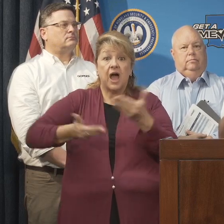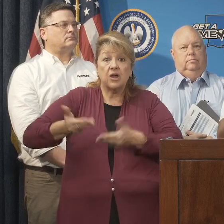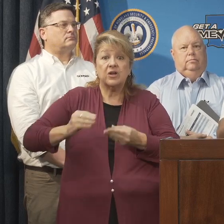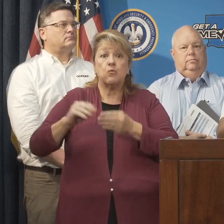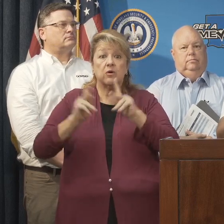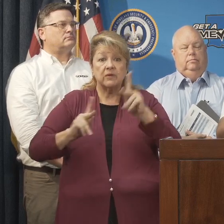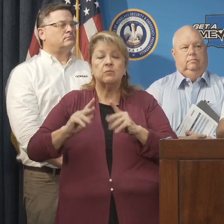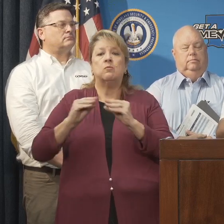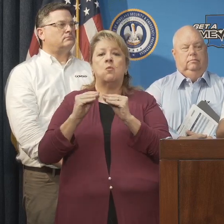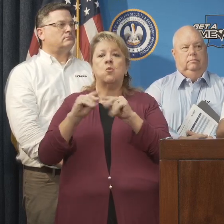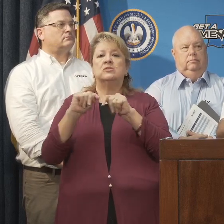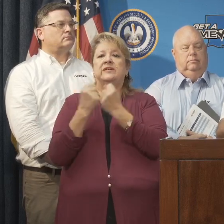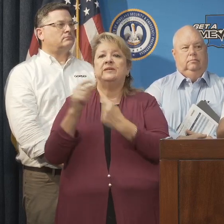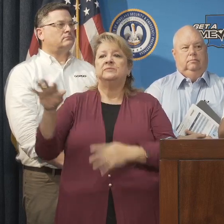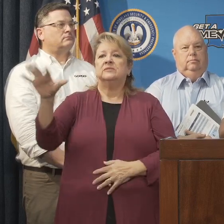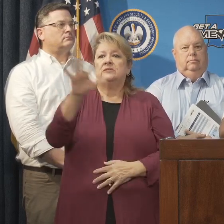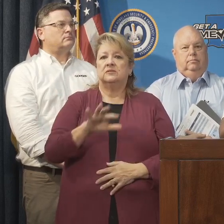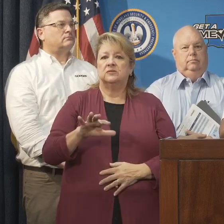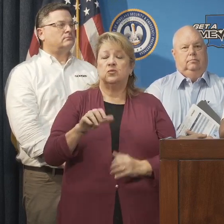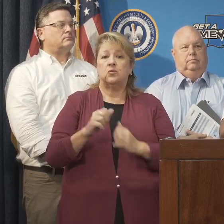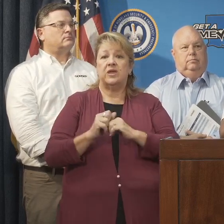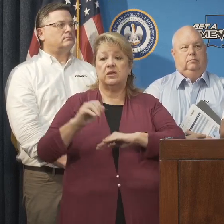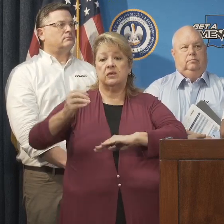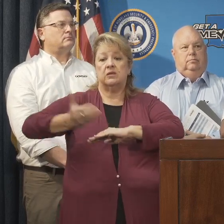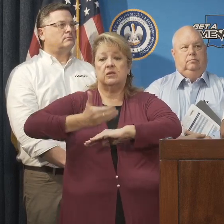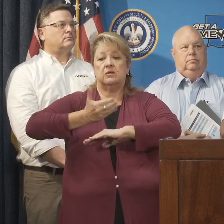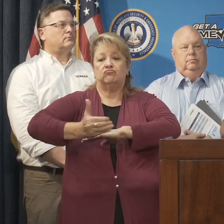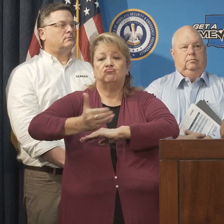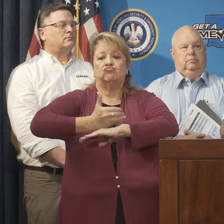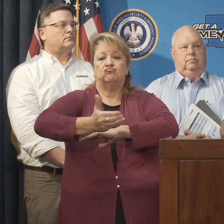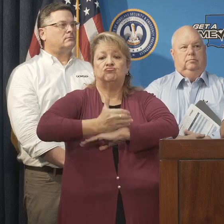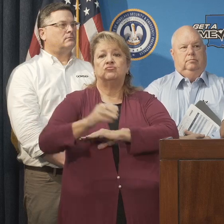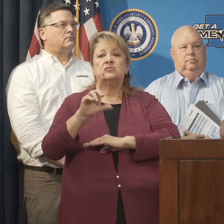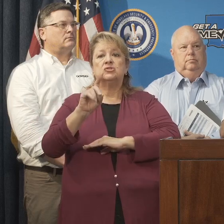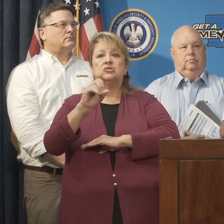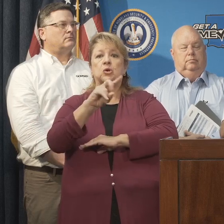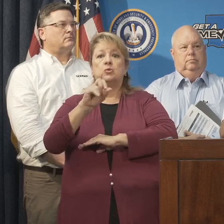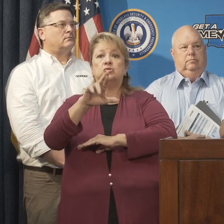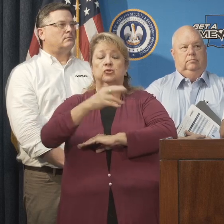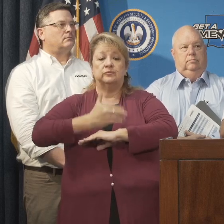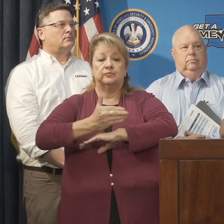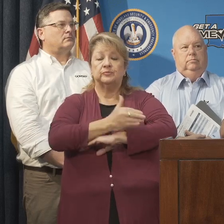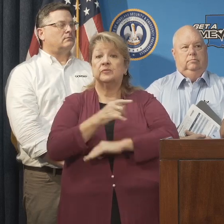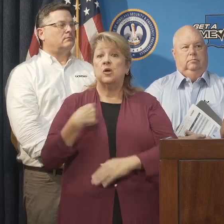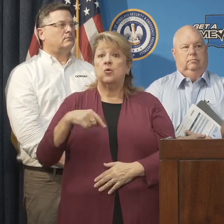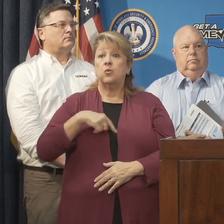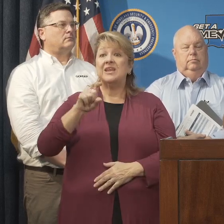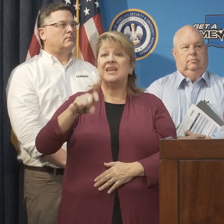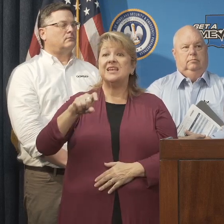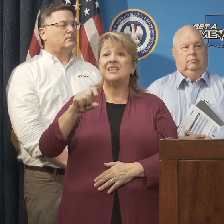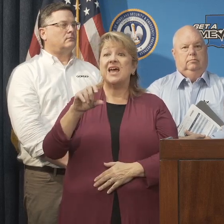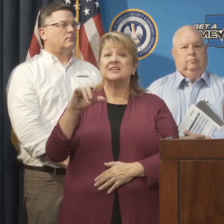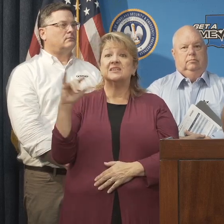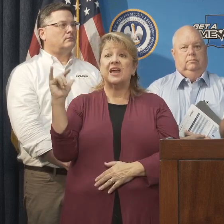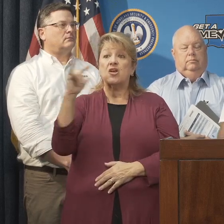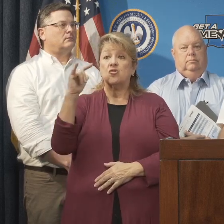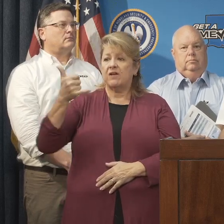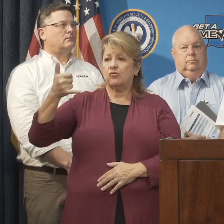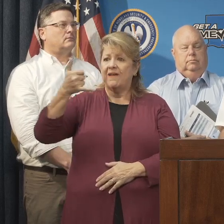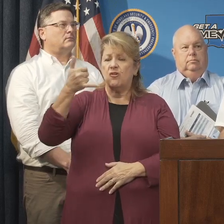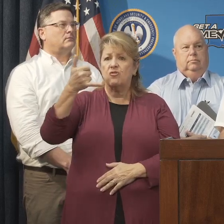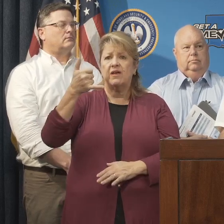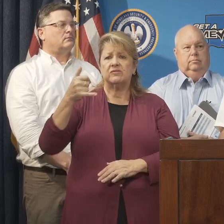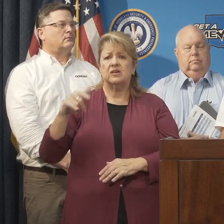more teams out there with dozers. He probably needs his own aircraft, the Super Scoop aircraft or the single engine